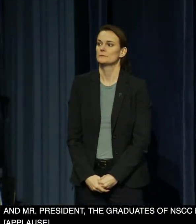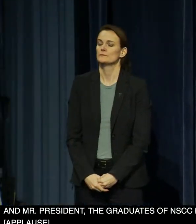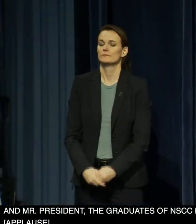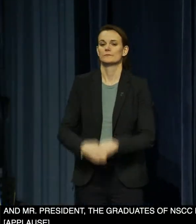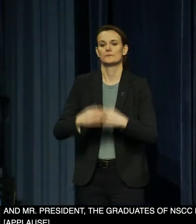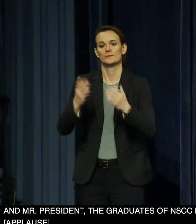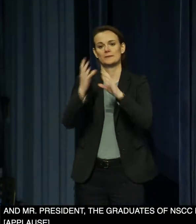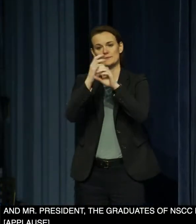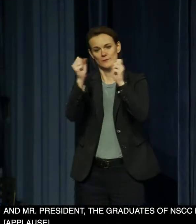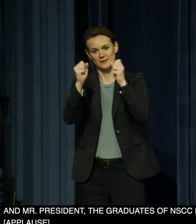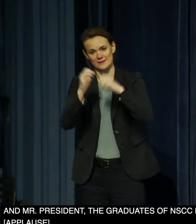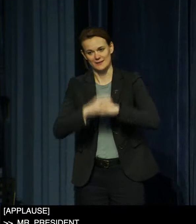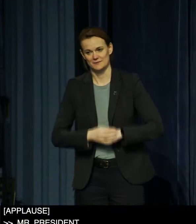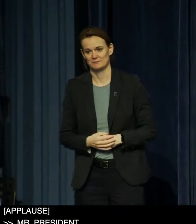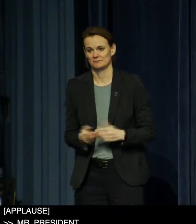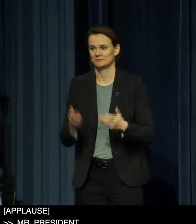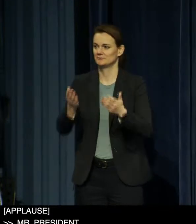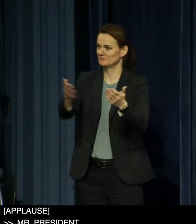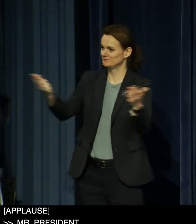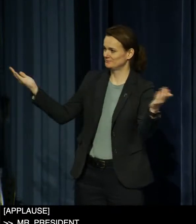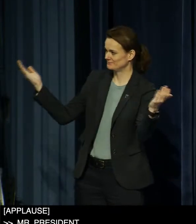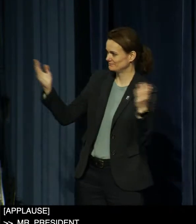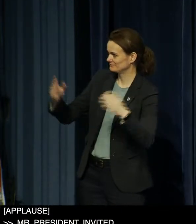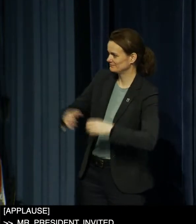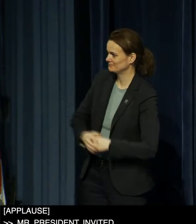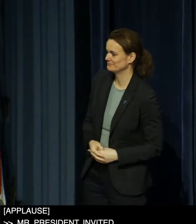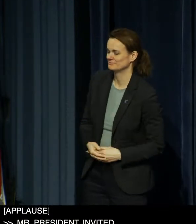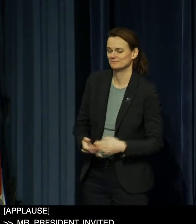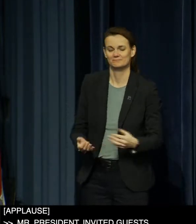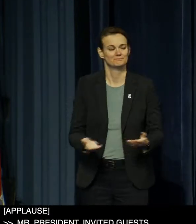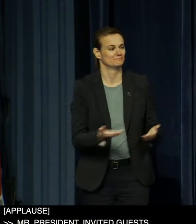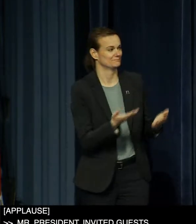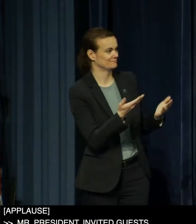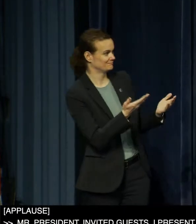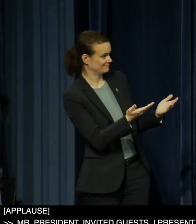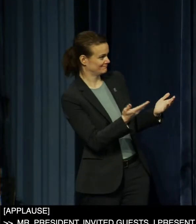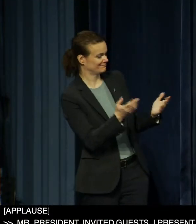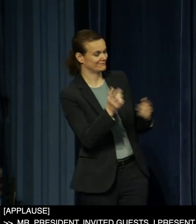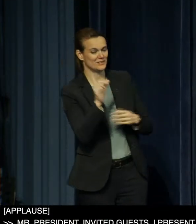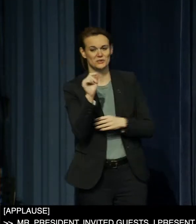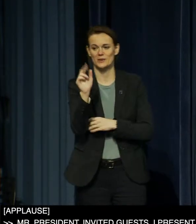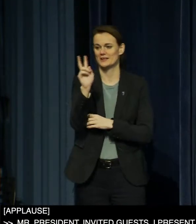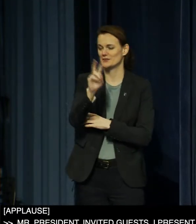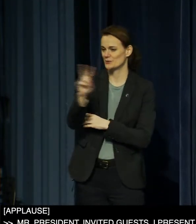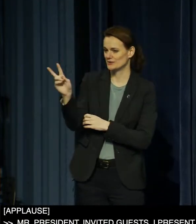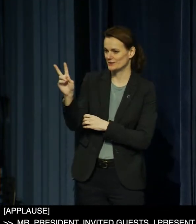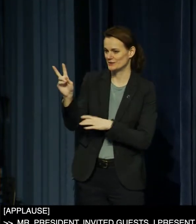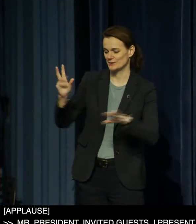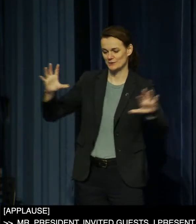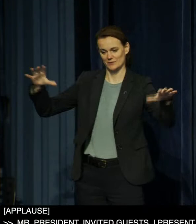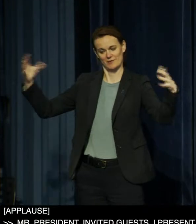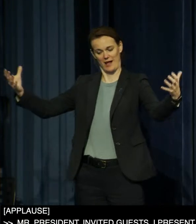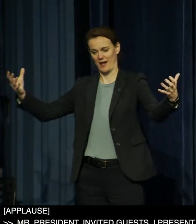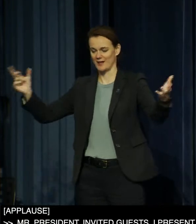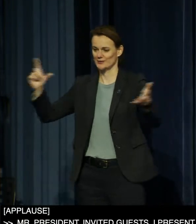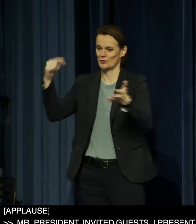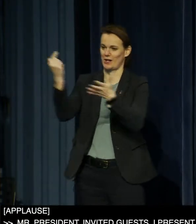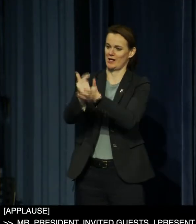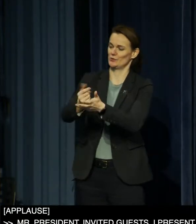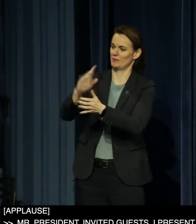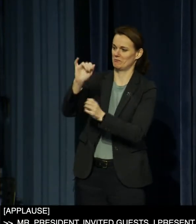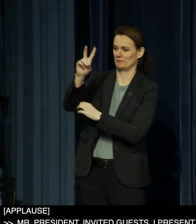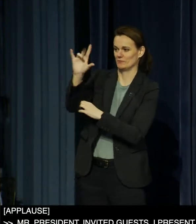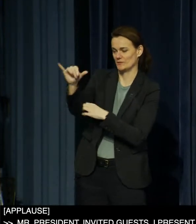Mr. President, invited guests, I present to you the 2022 graduating class of